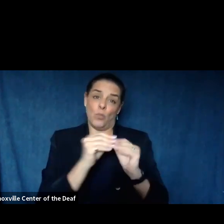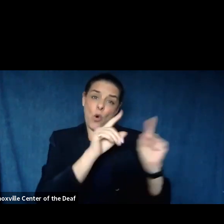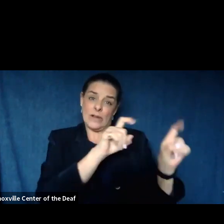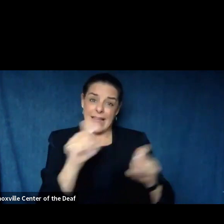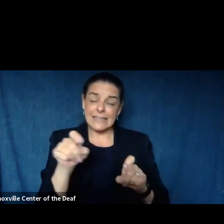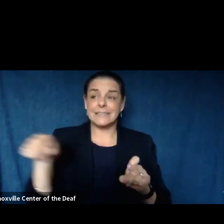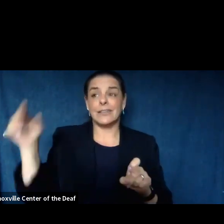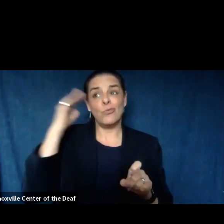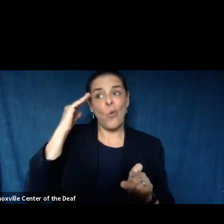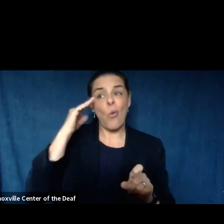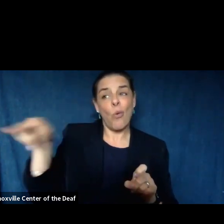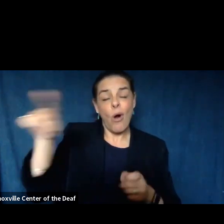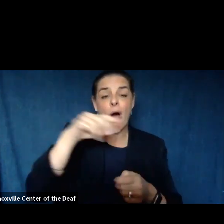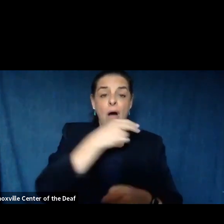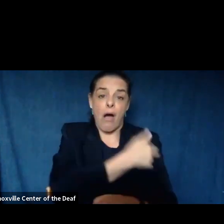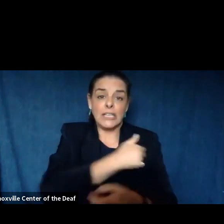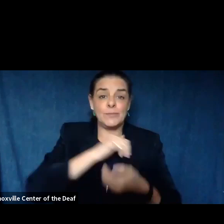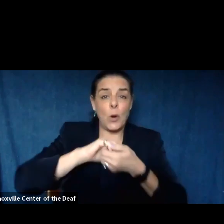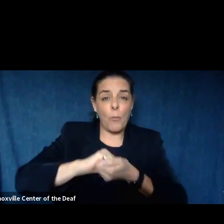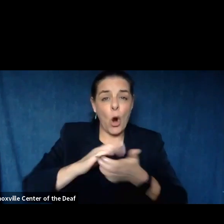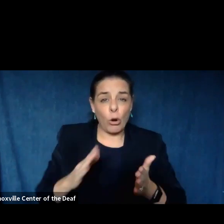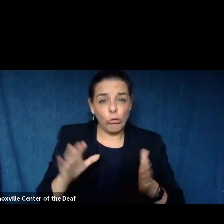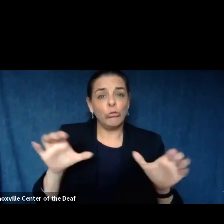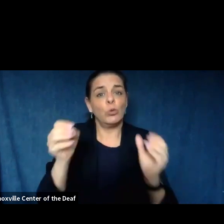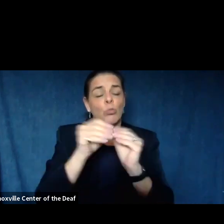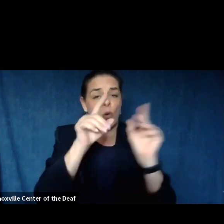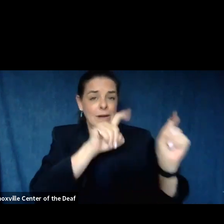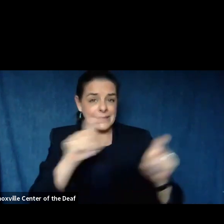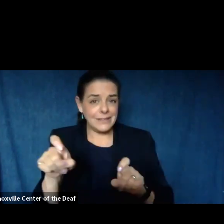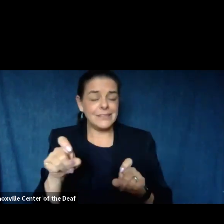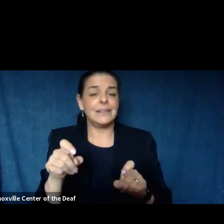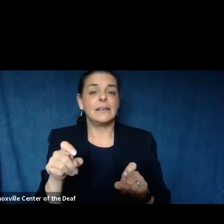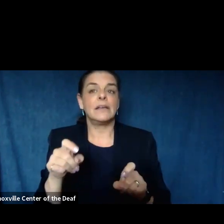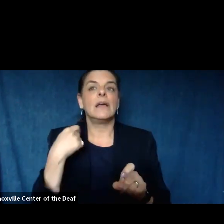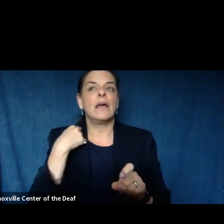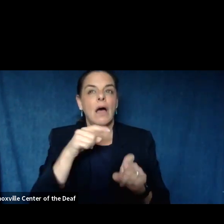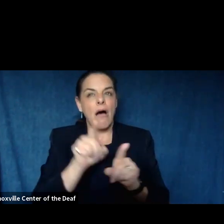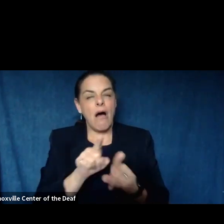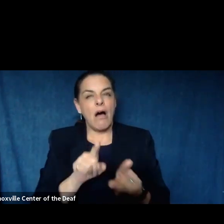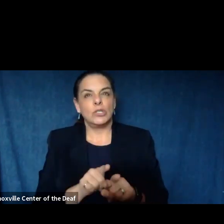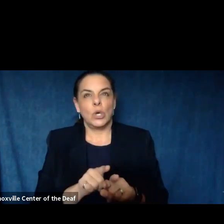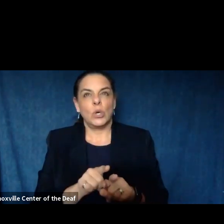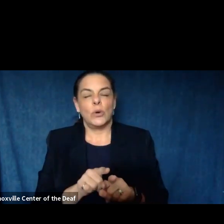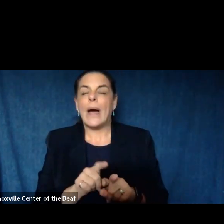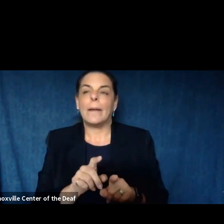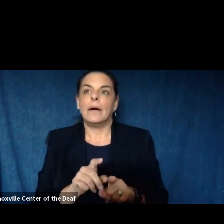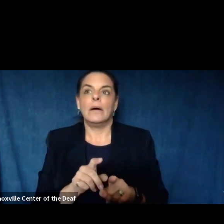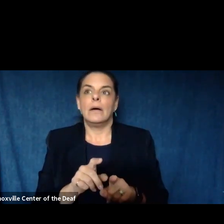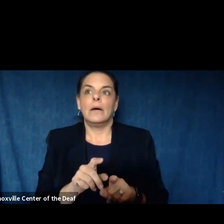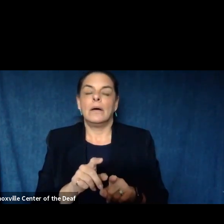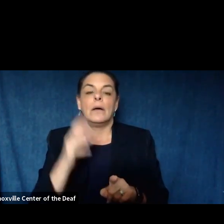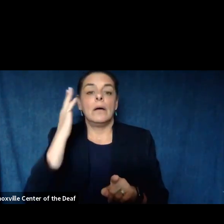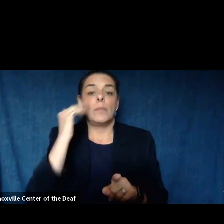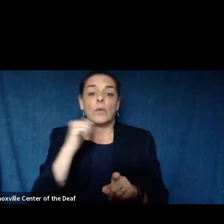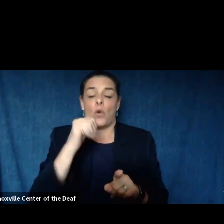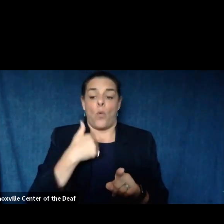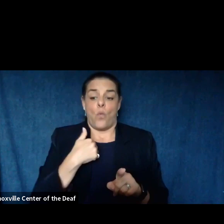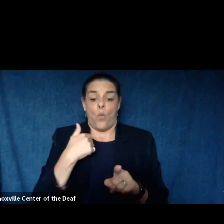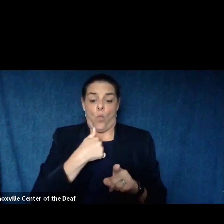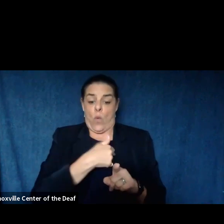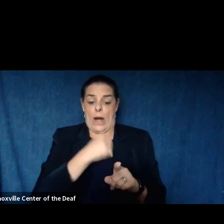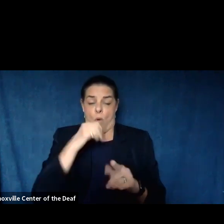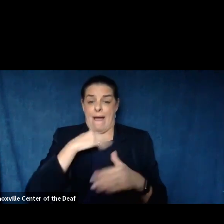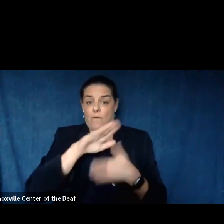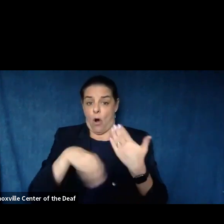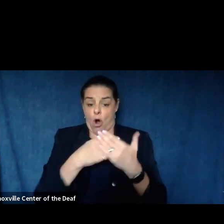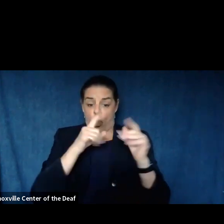hospital partners are doing more testing. We have seen, I think anecdotally, because we don't have all the testing volume, we don't have the N, it's hard